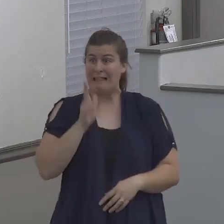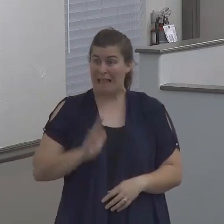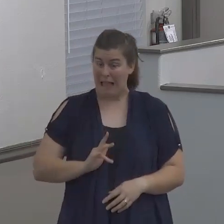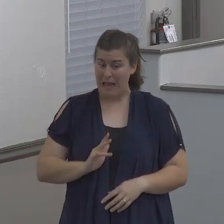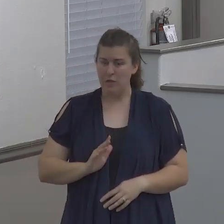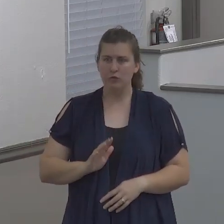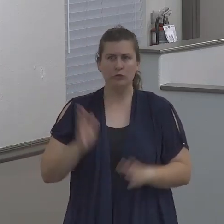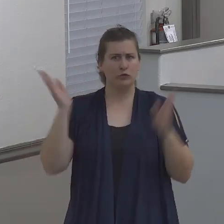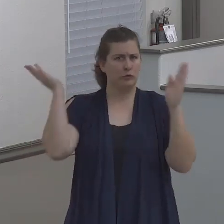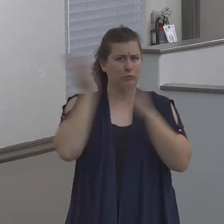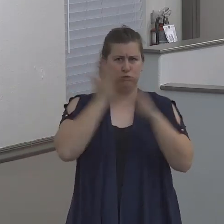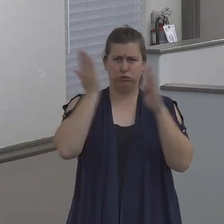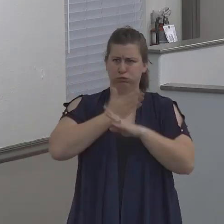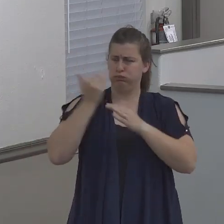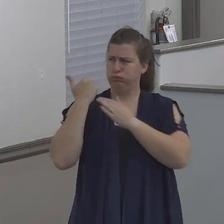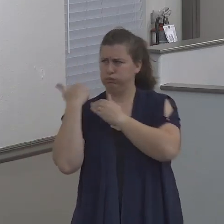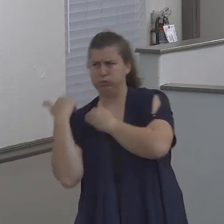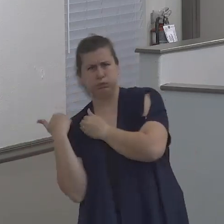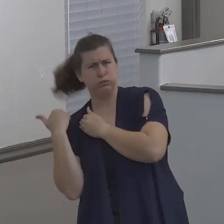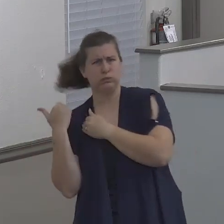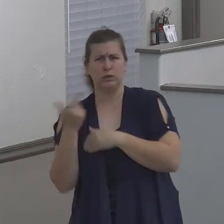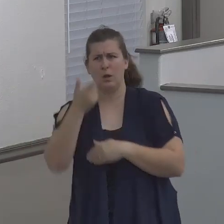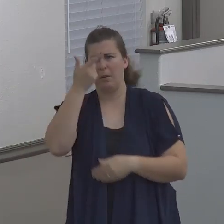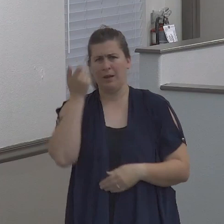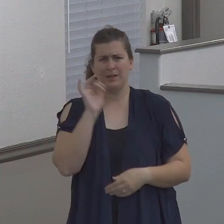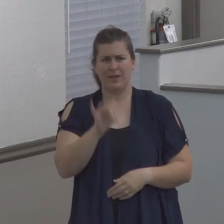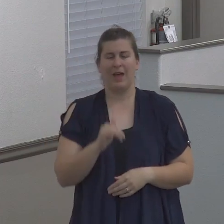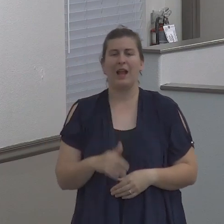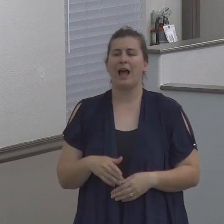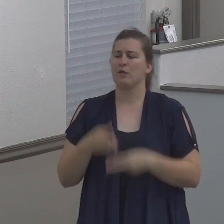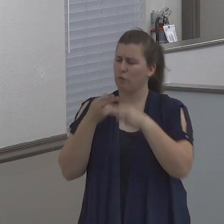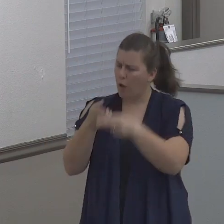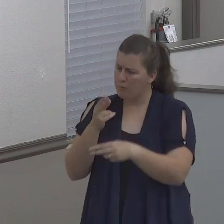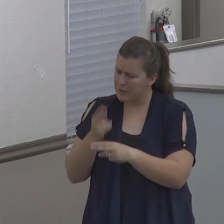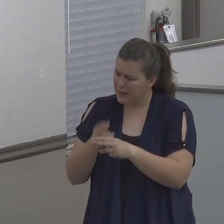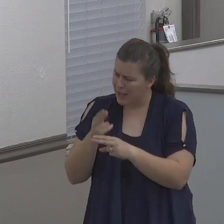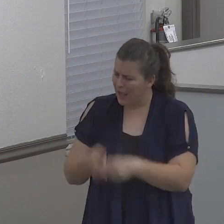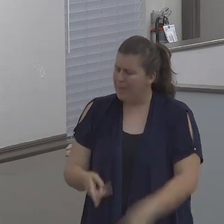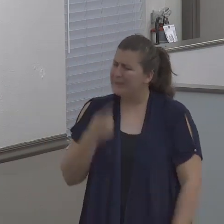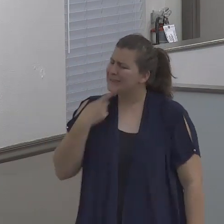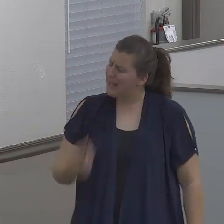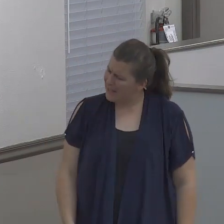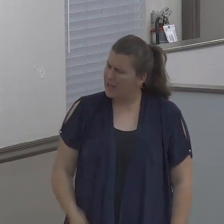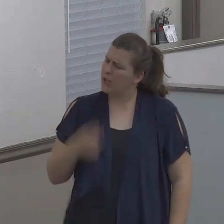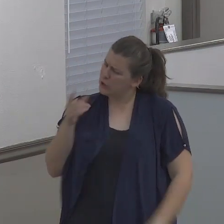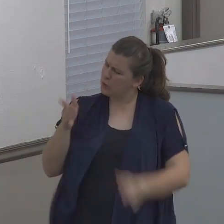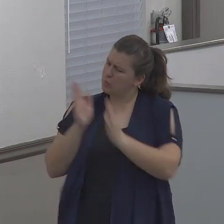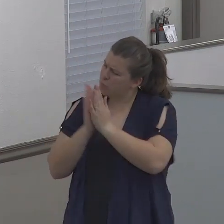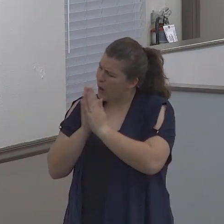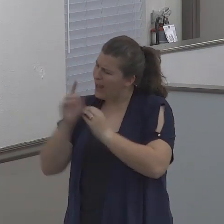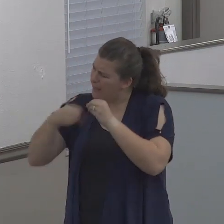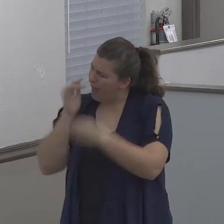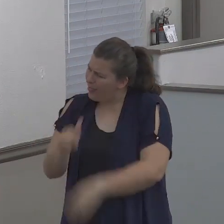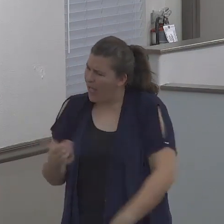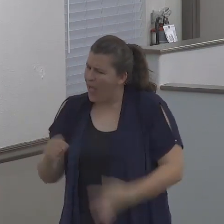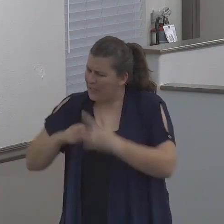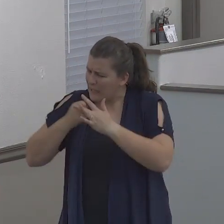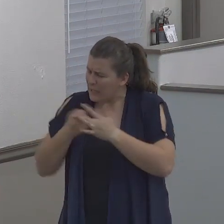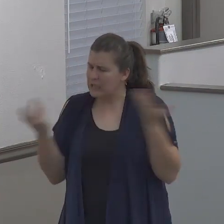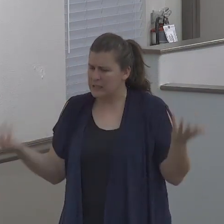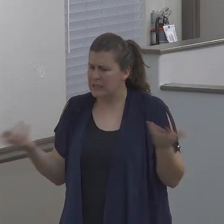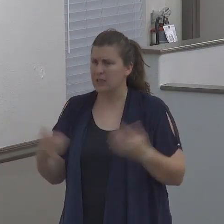too. But she was very troubled about that. And I said, well, and I called her by name and I said,